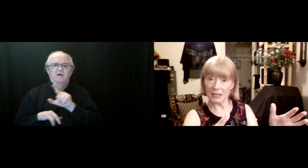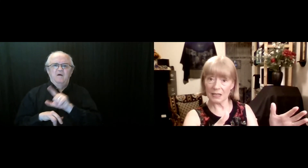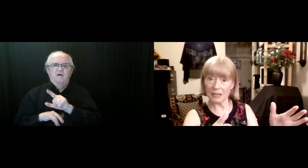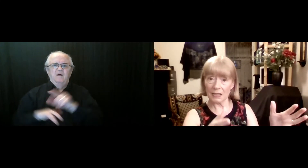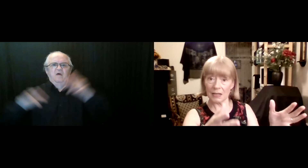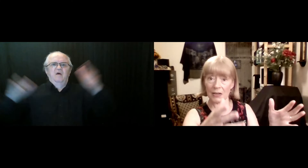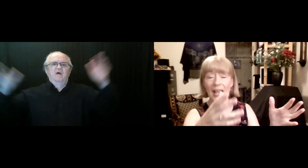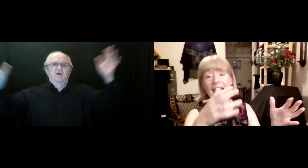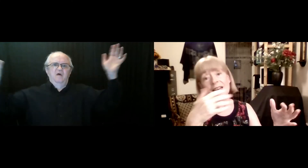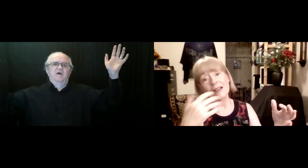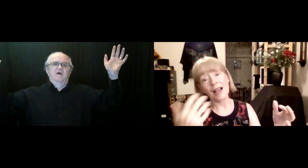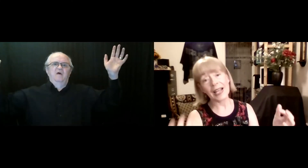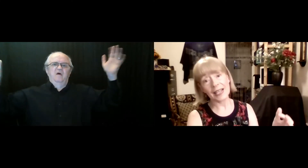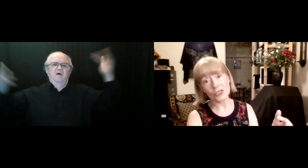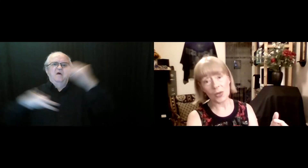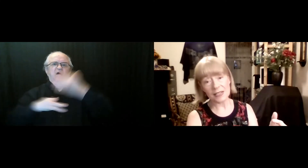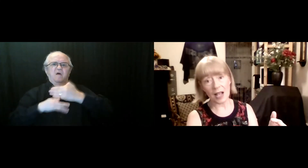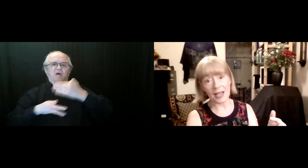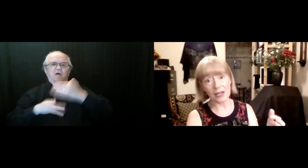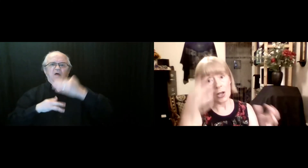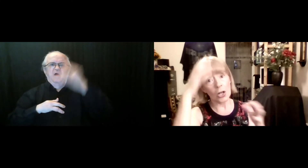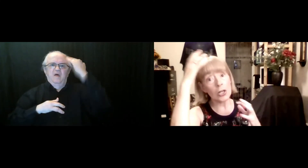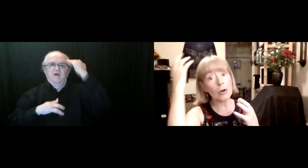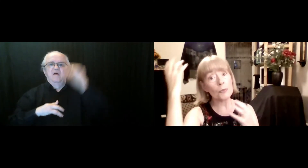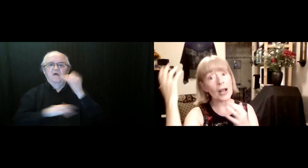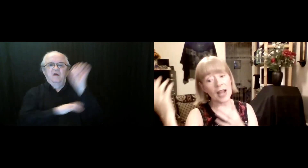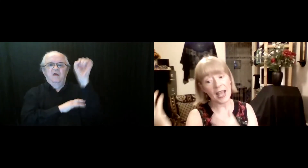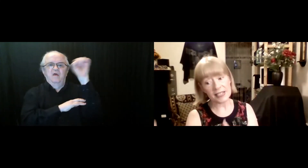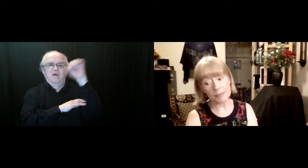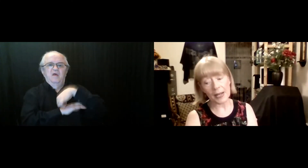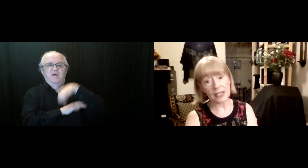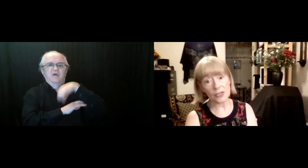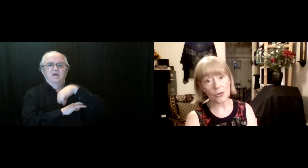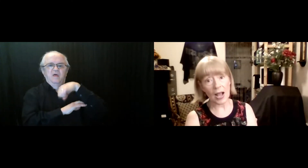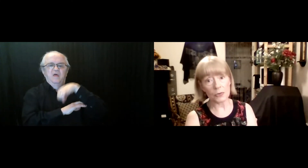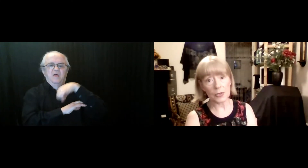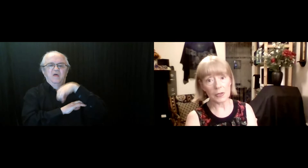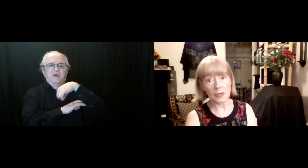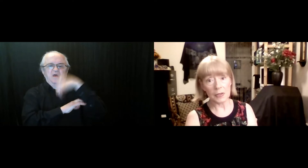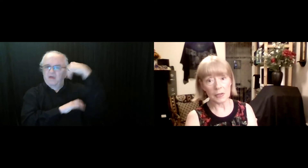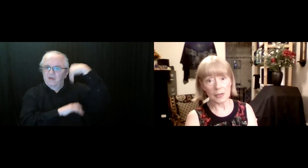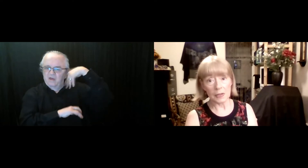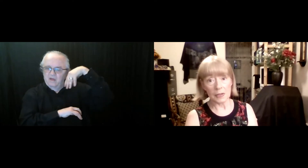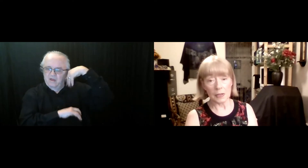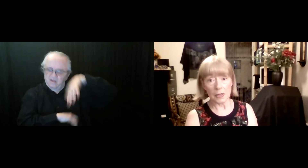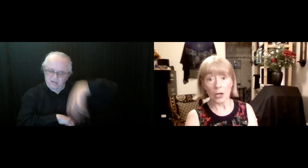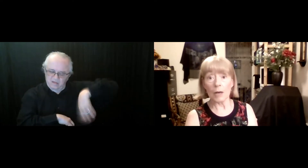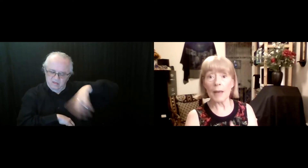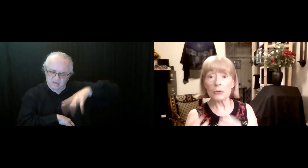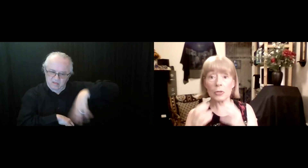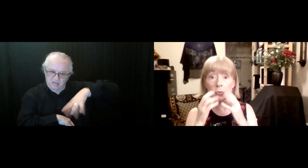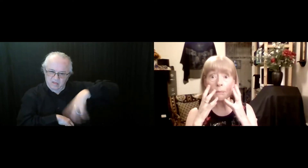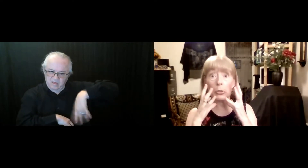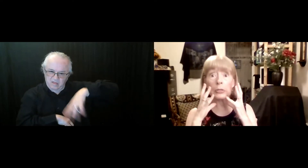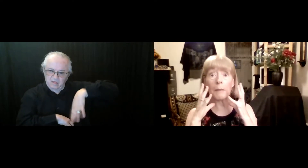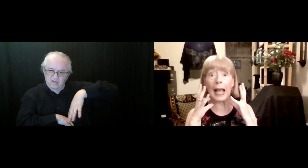seat, her head hanging to one side, her long brown hair spilling to the ground. Her